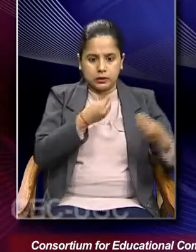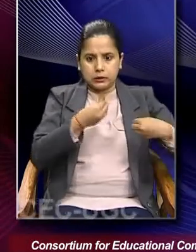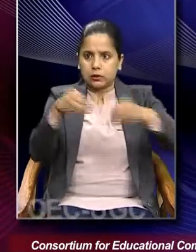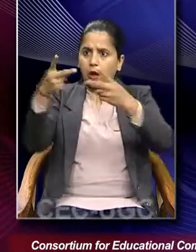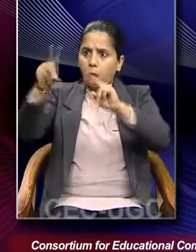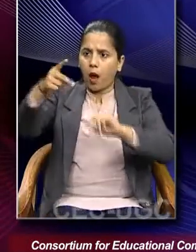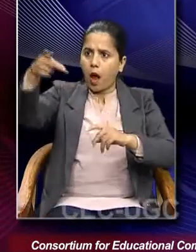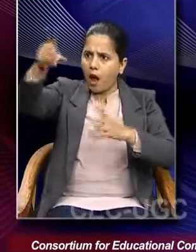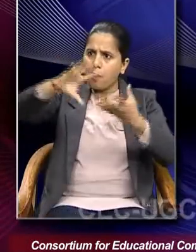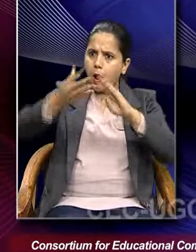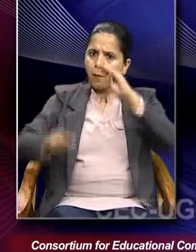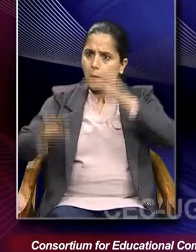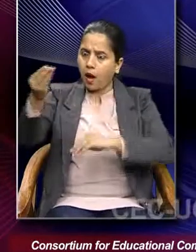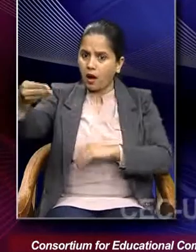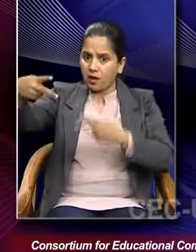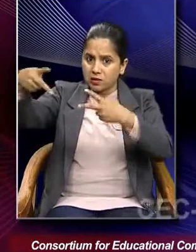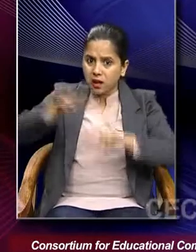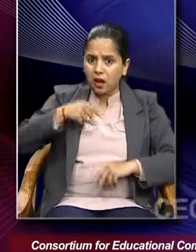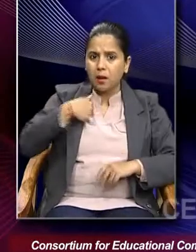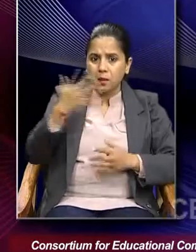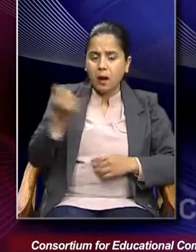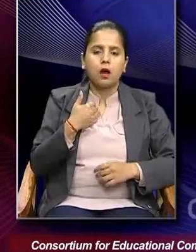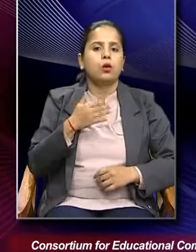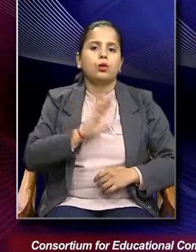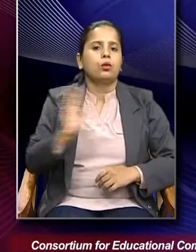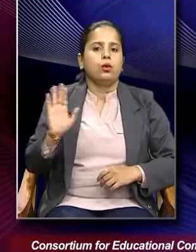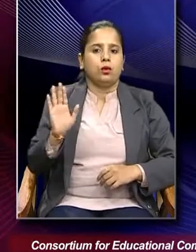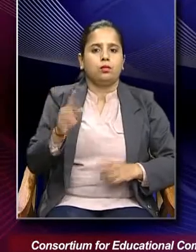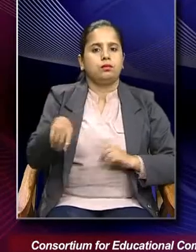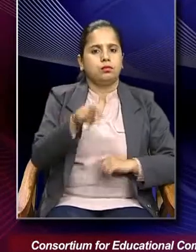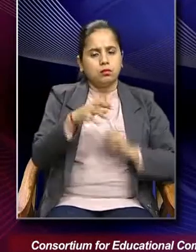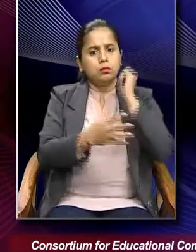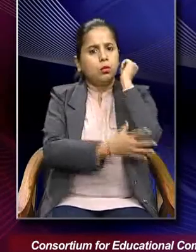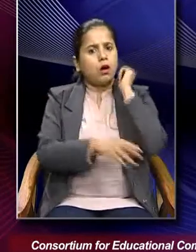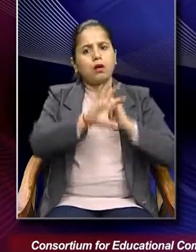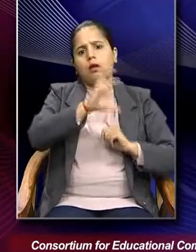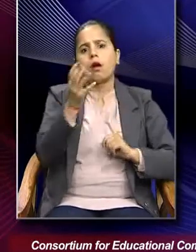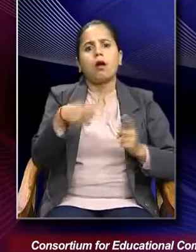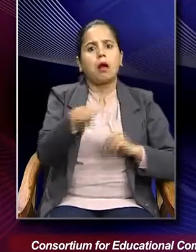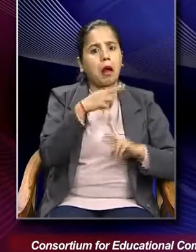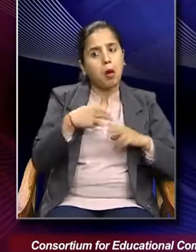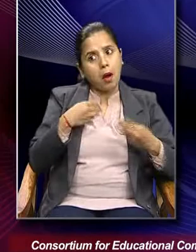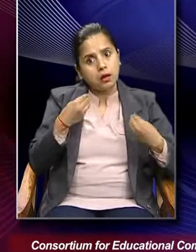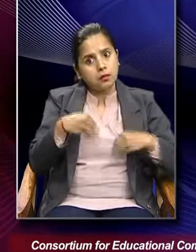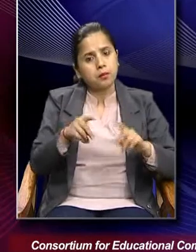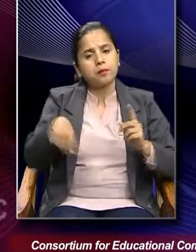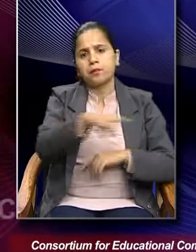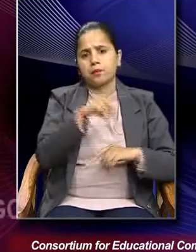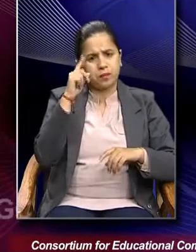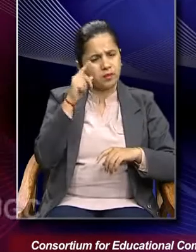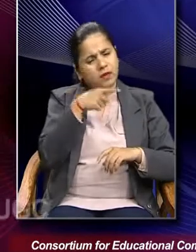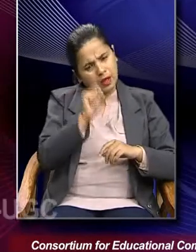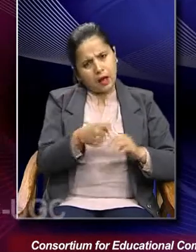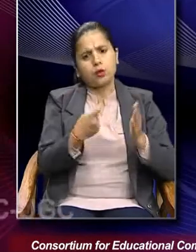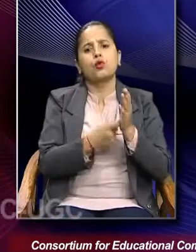manufactured from abroad. So it doesn't mean that the poorer countries will not be able to sell their raw